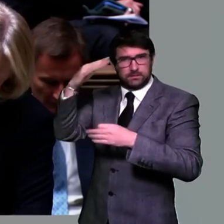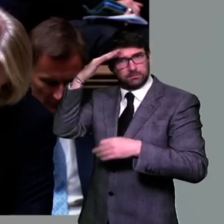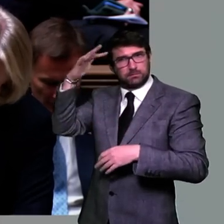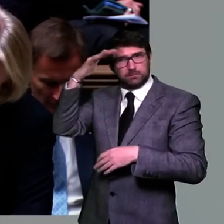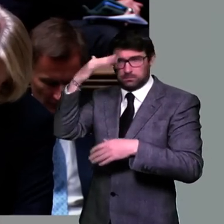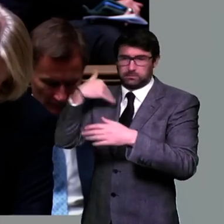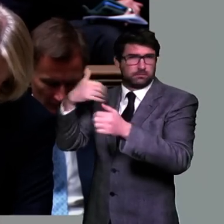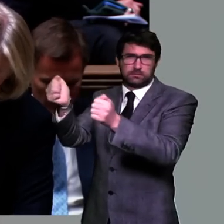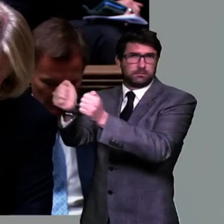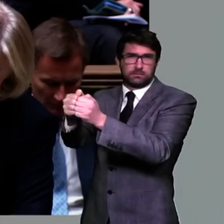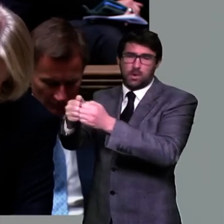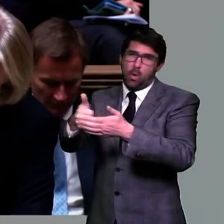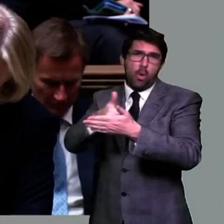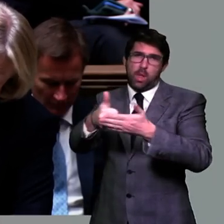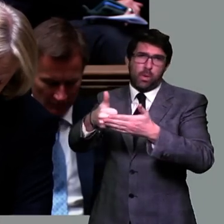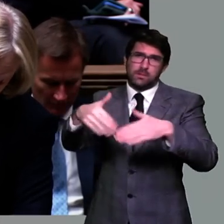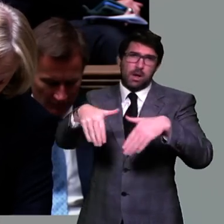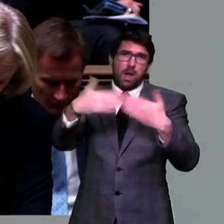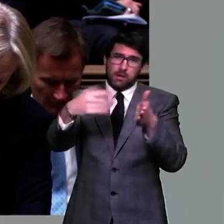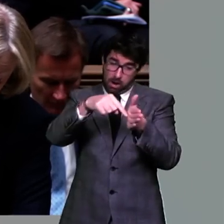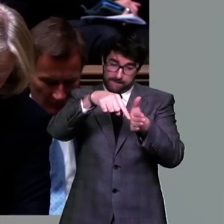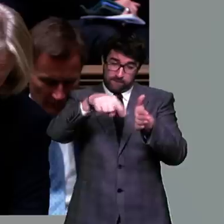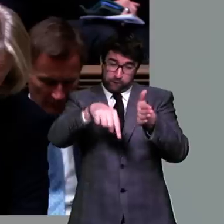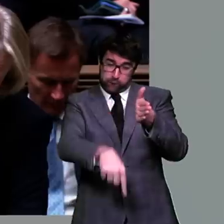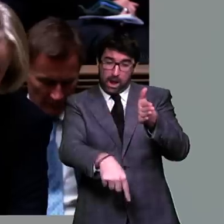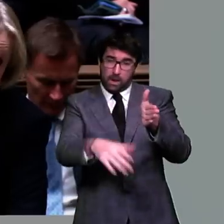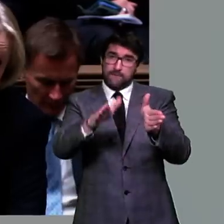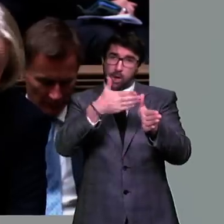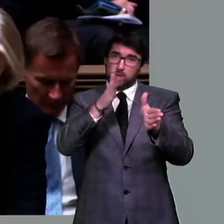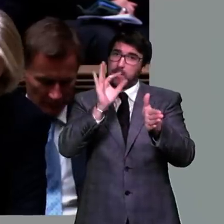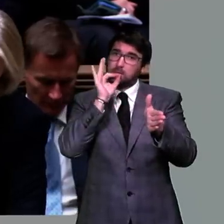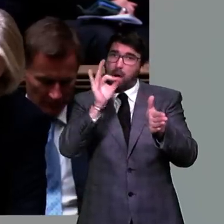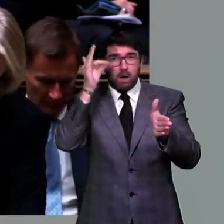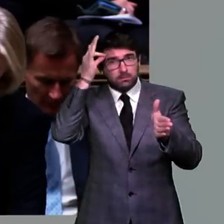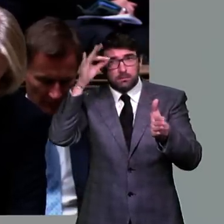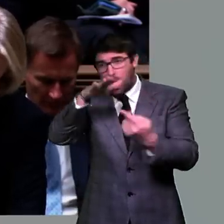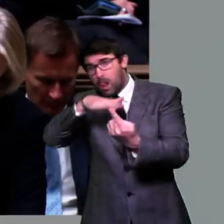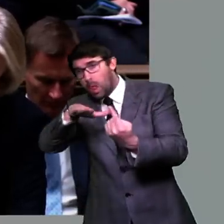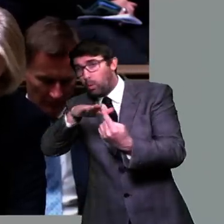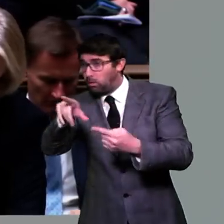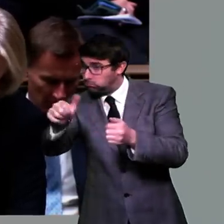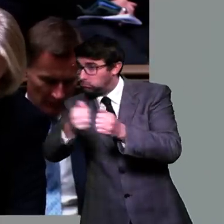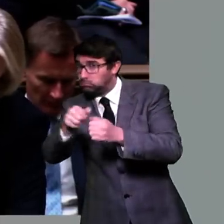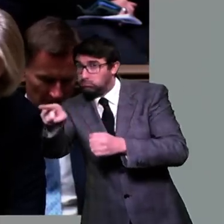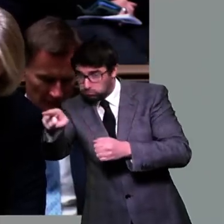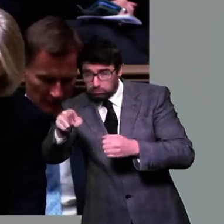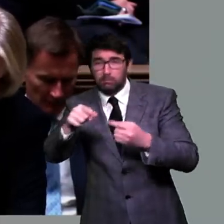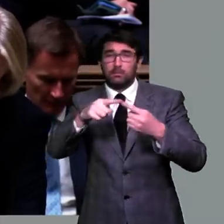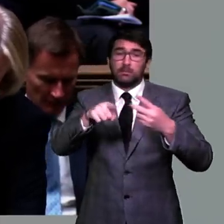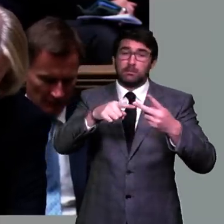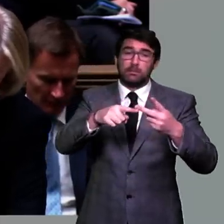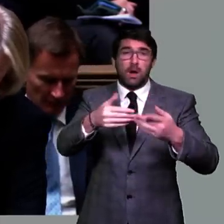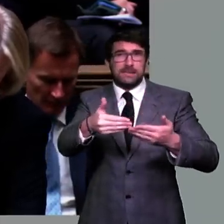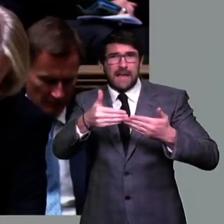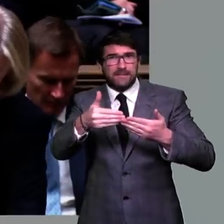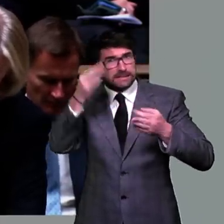that we will consult on the robust system of local consent, give clear advice on seismic limits and safety before